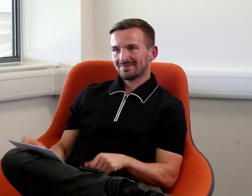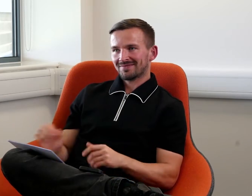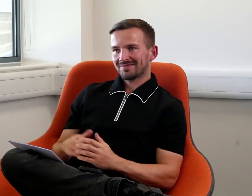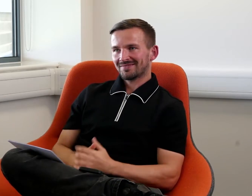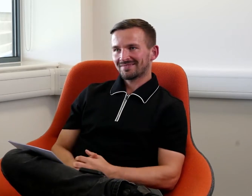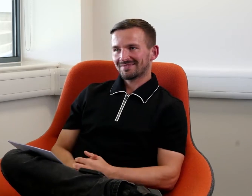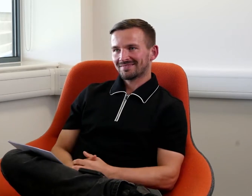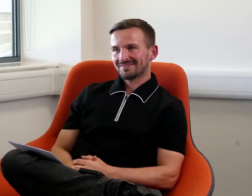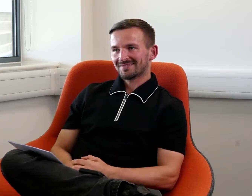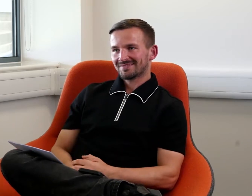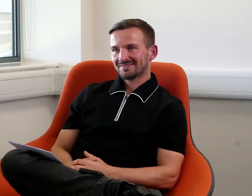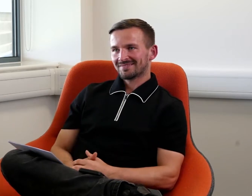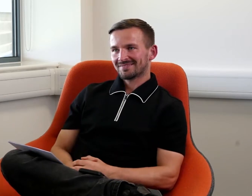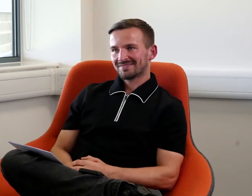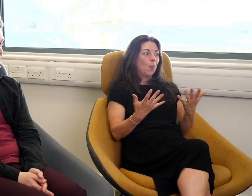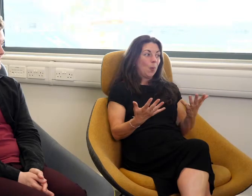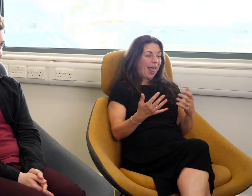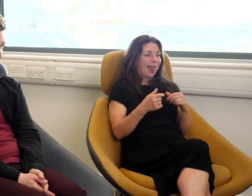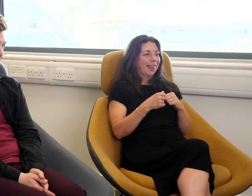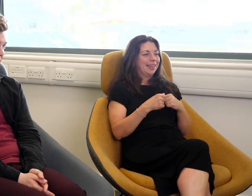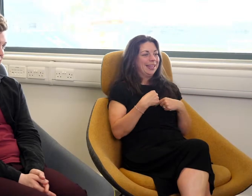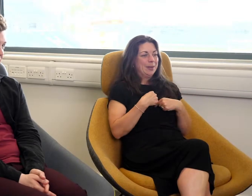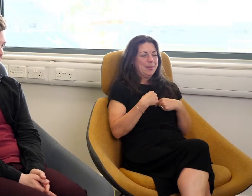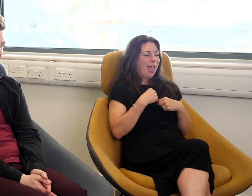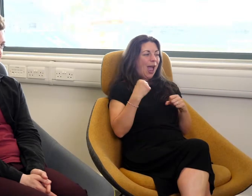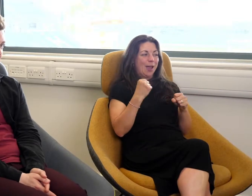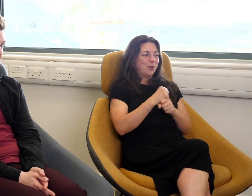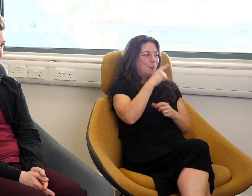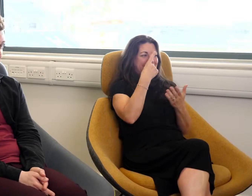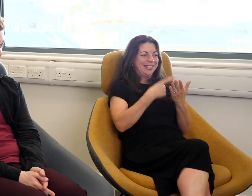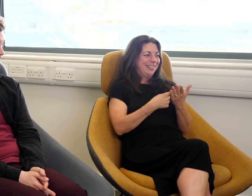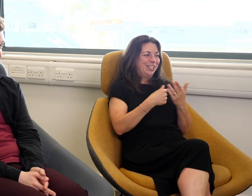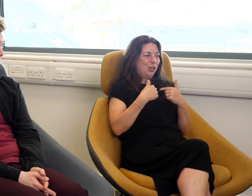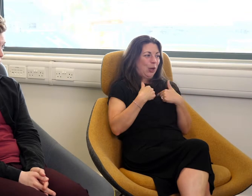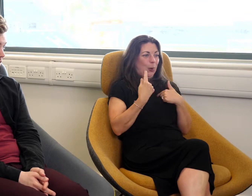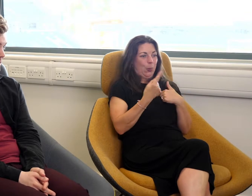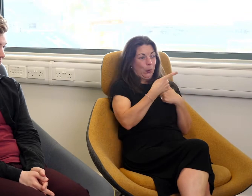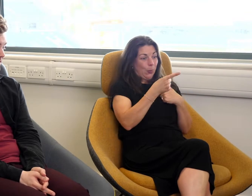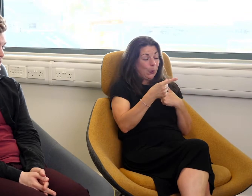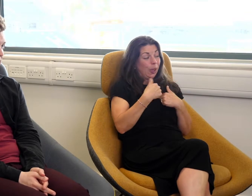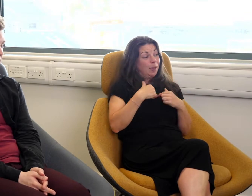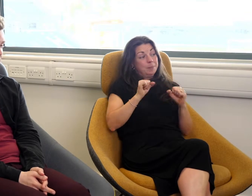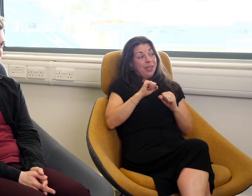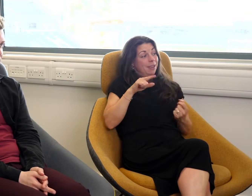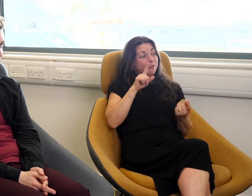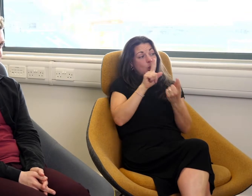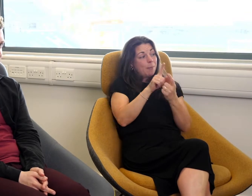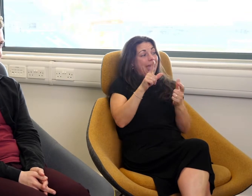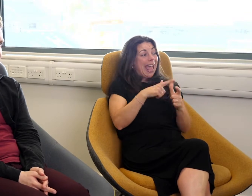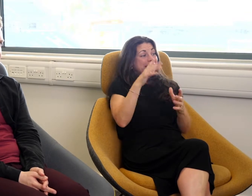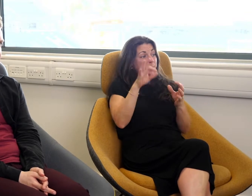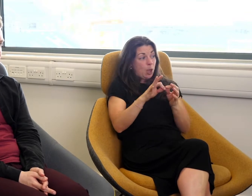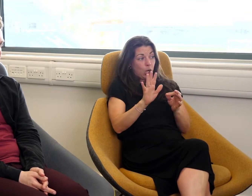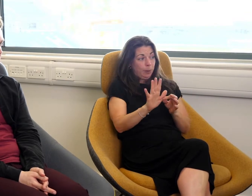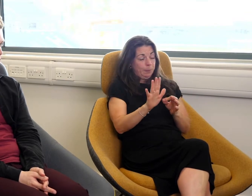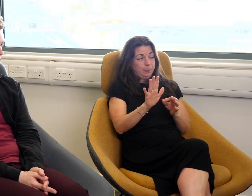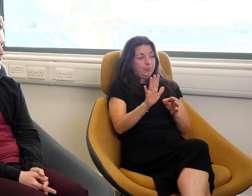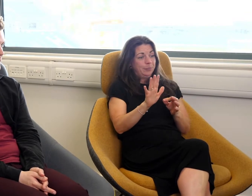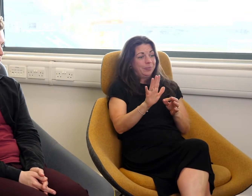Well, I haven't really decided yet. I haven't met Andy Burnham, I have to say, and I always think it's not very honest of people